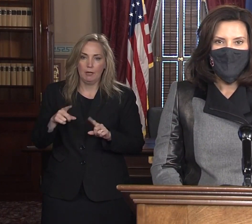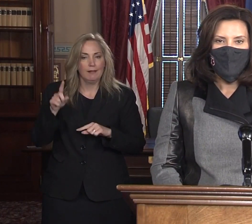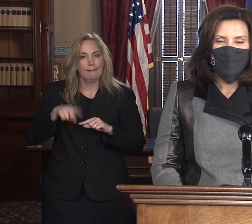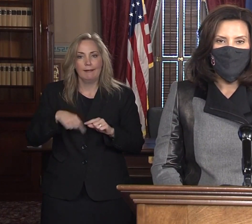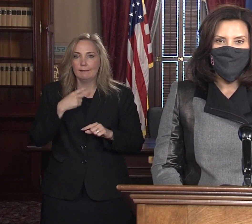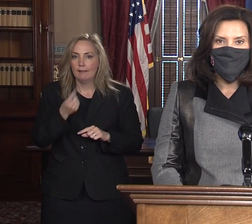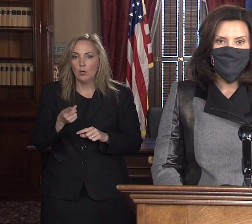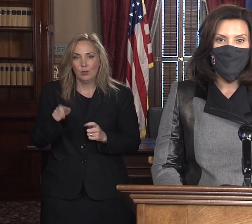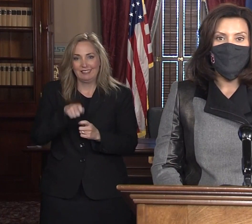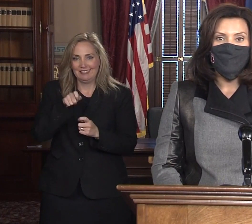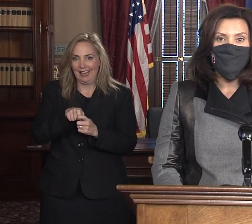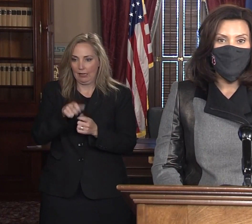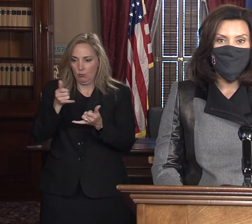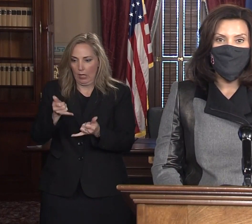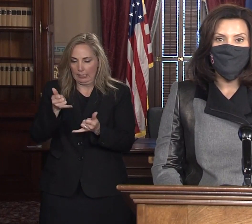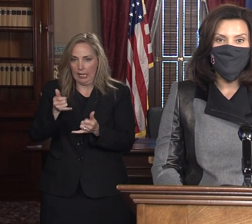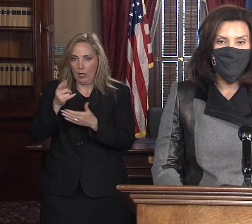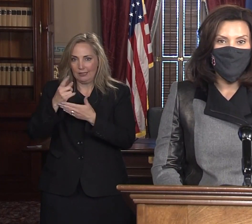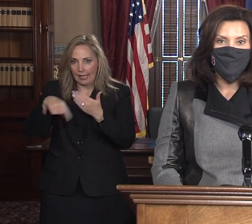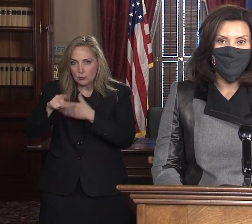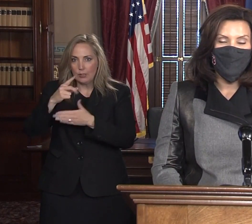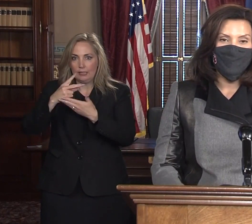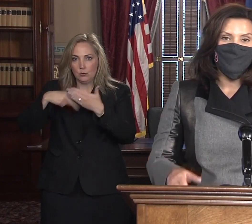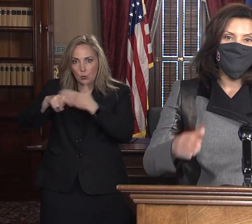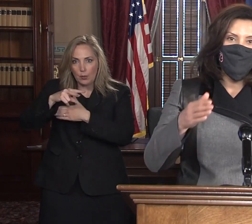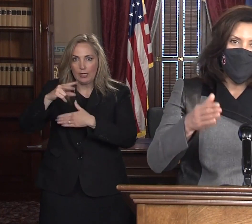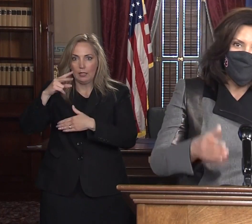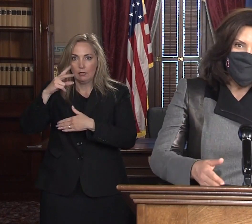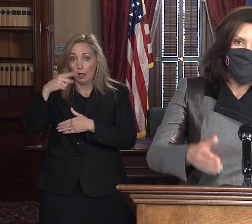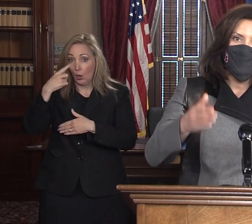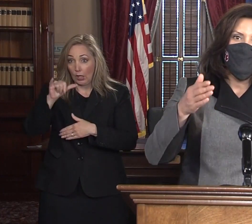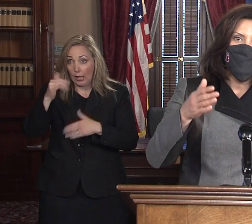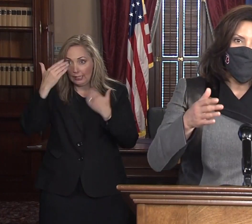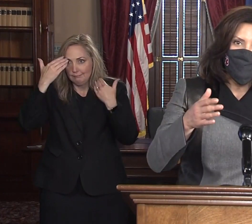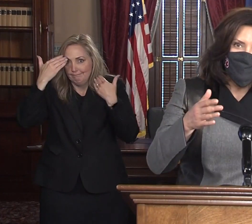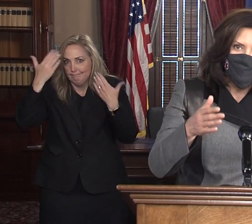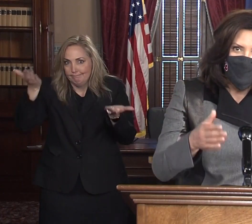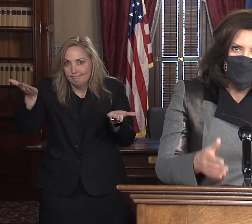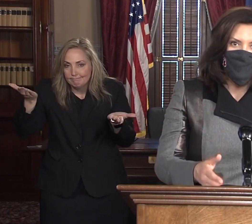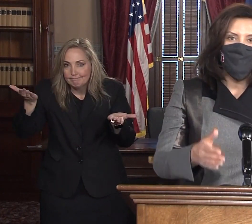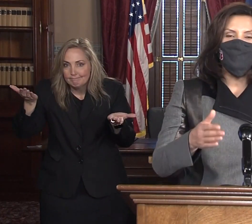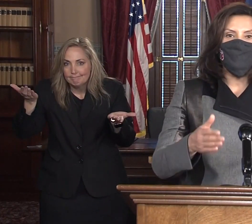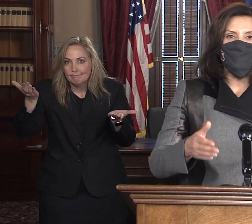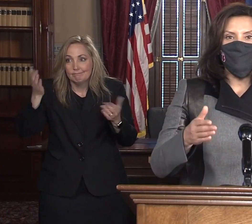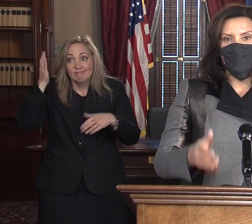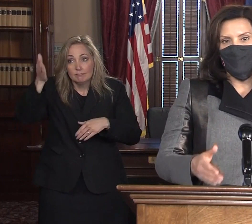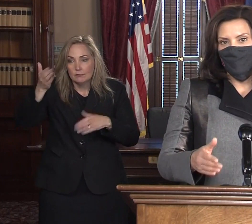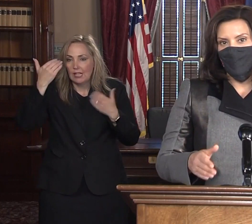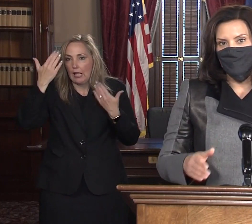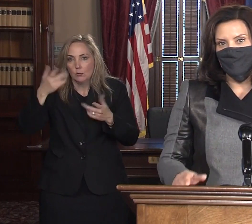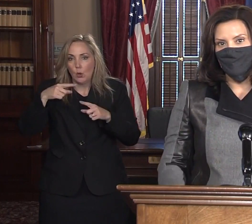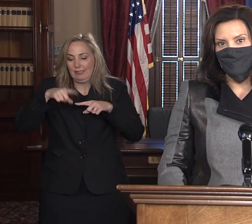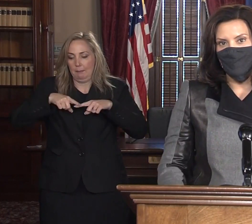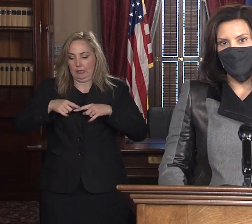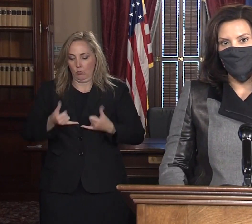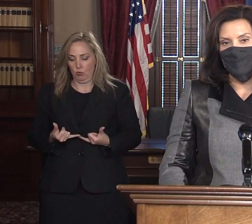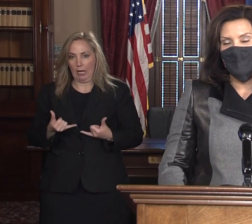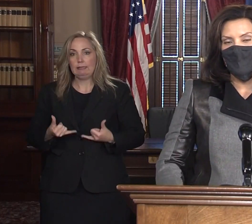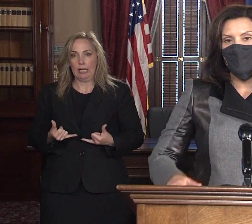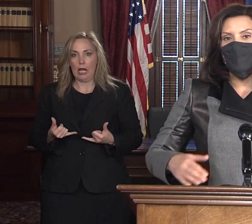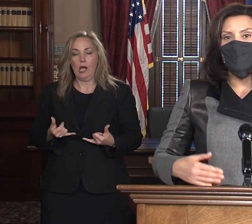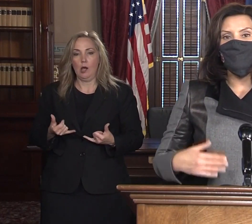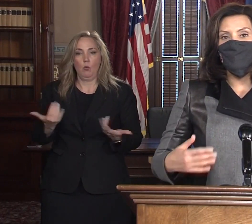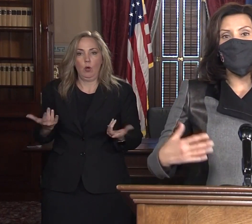precisely what the next week or the next 2 weeks look like. It depends on individuals right now rising to this